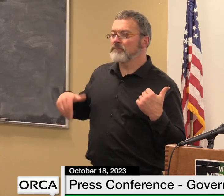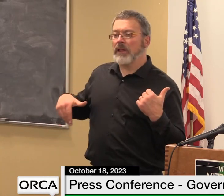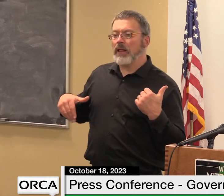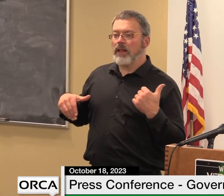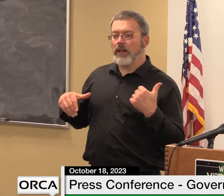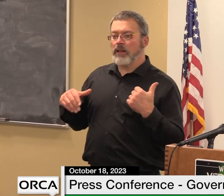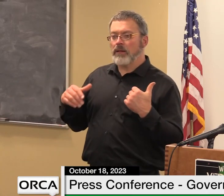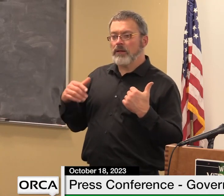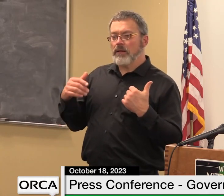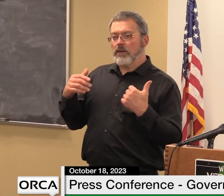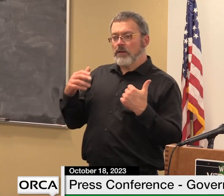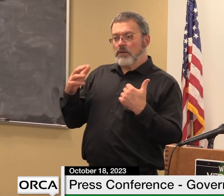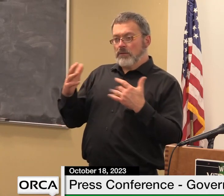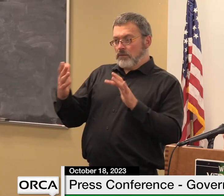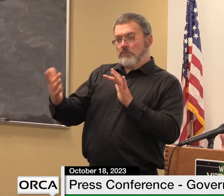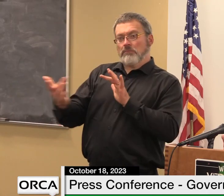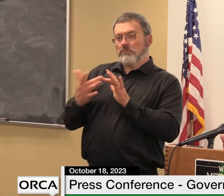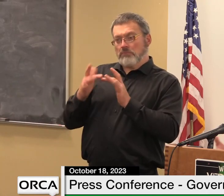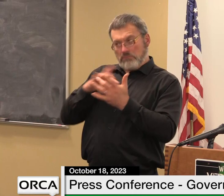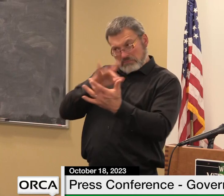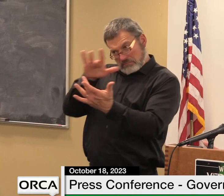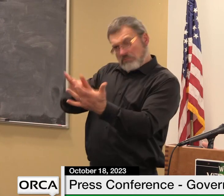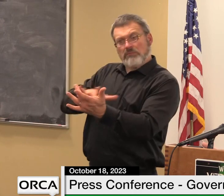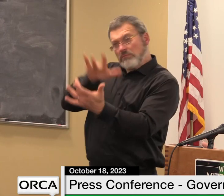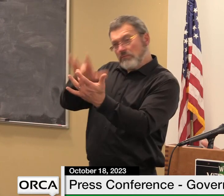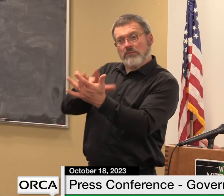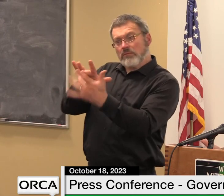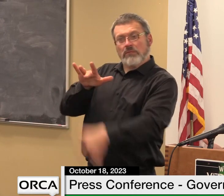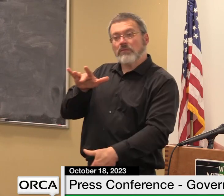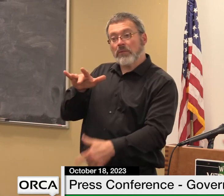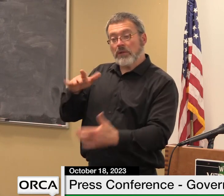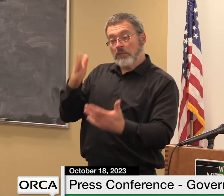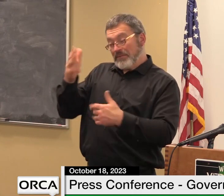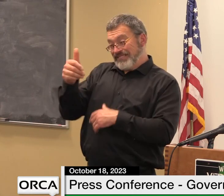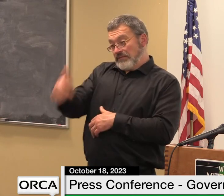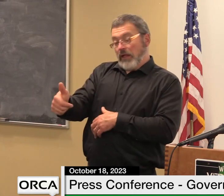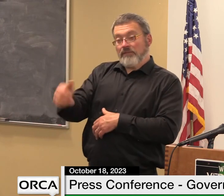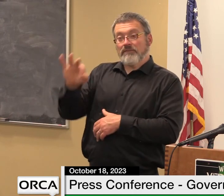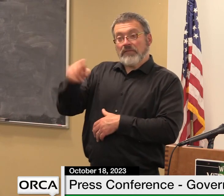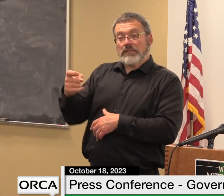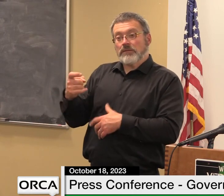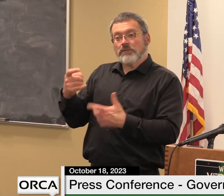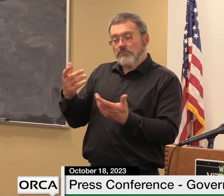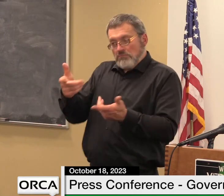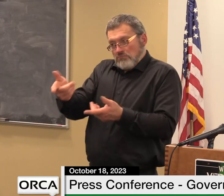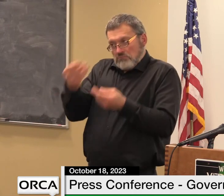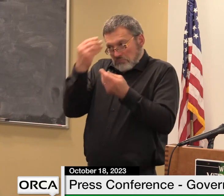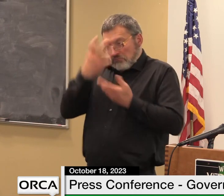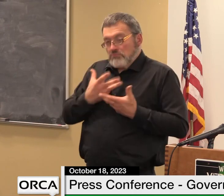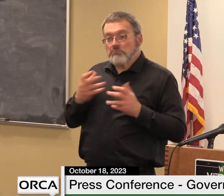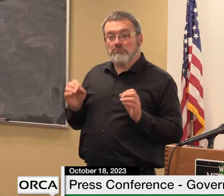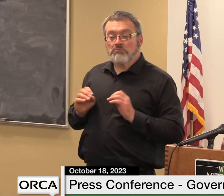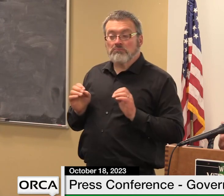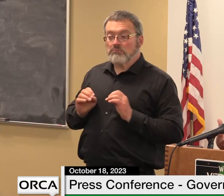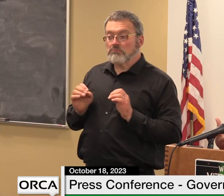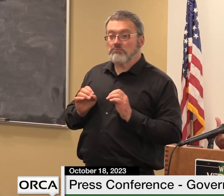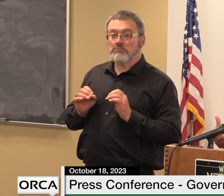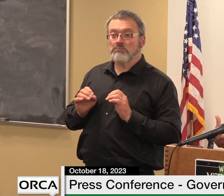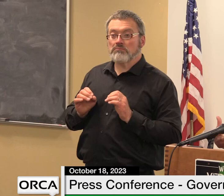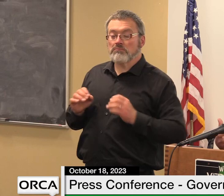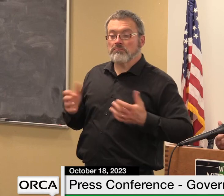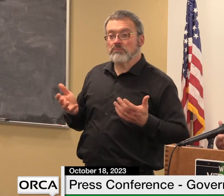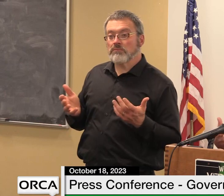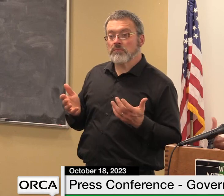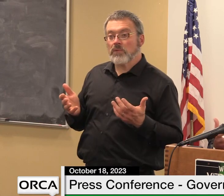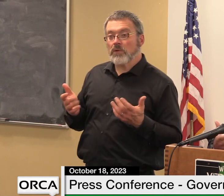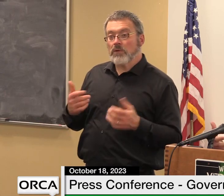contacted, haven't been able to reach, may have rectified their problem. We just don't know at this point in time. So.